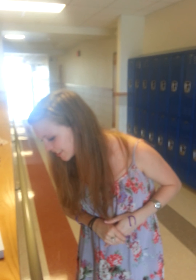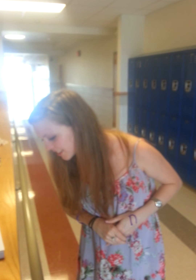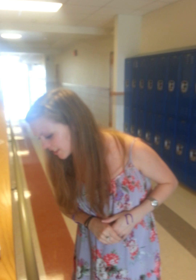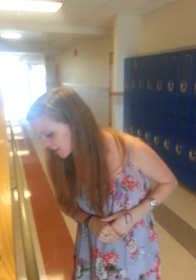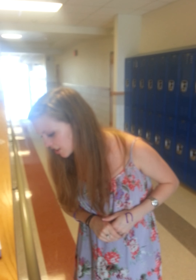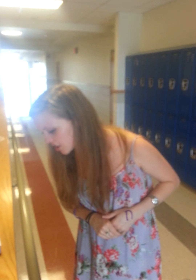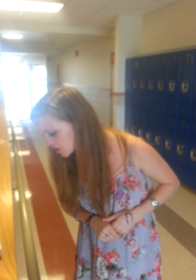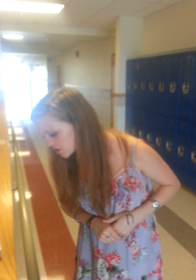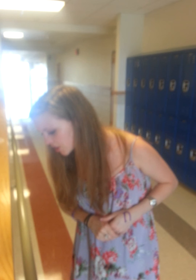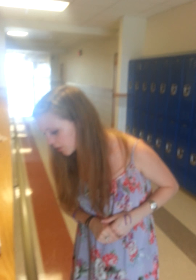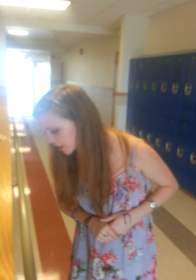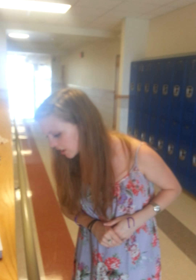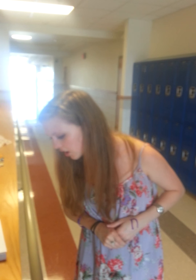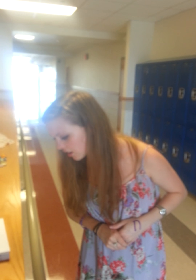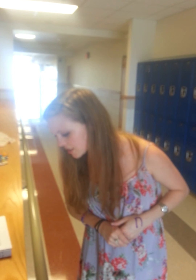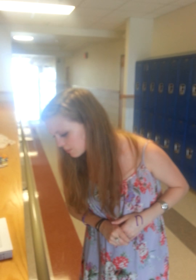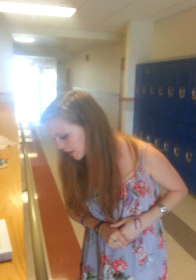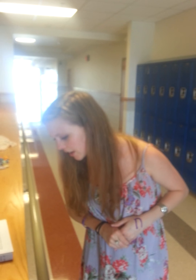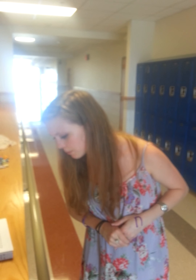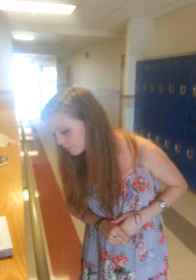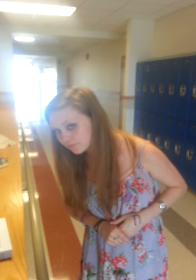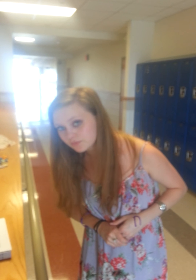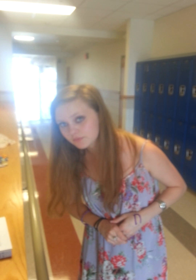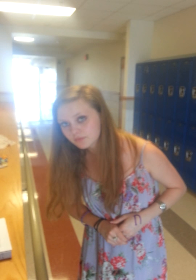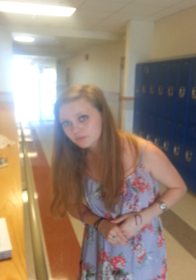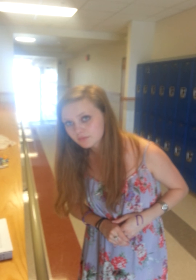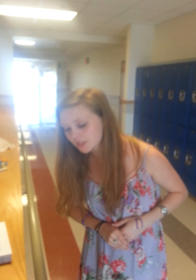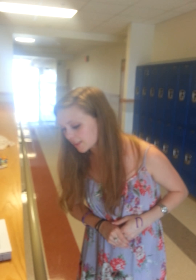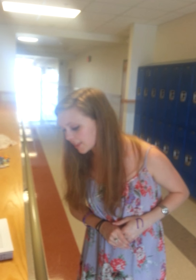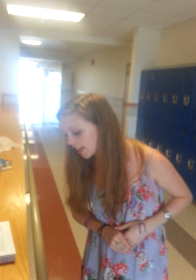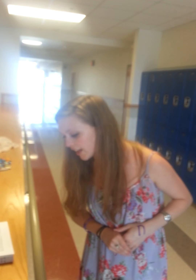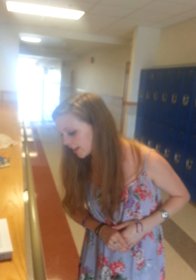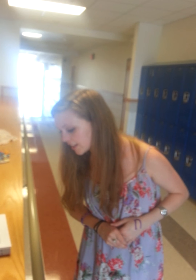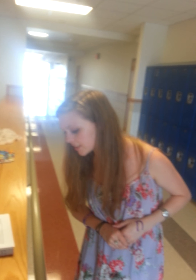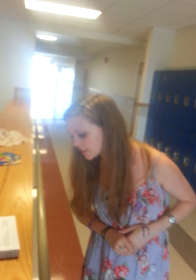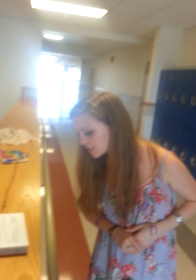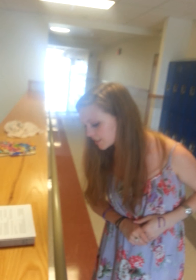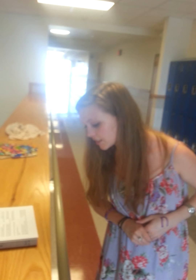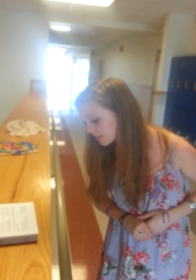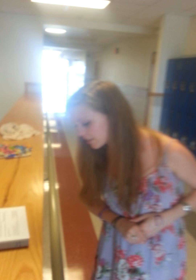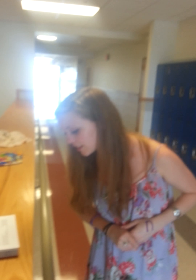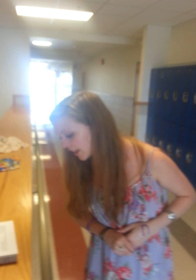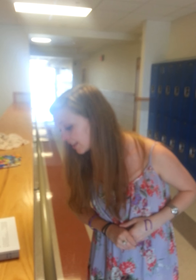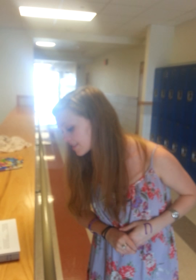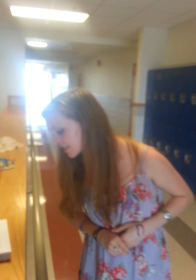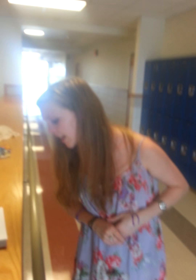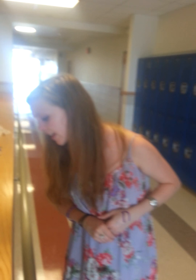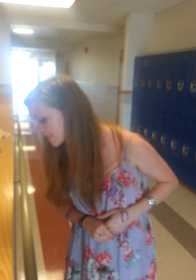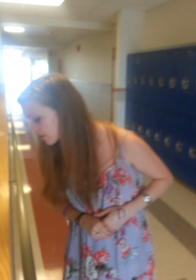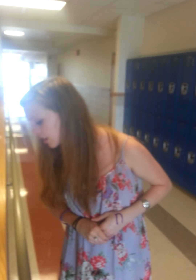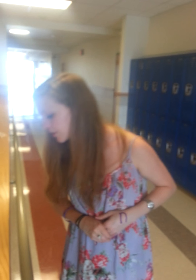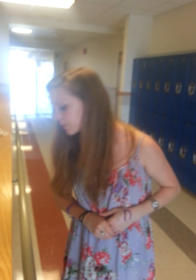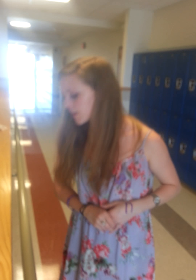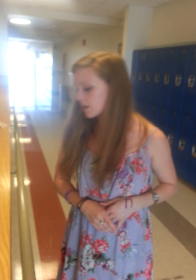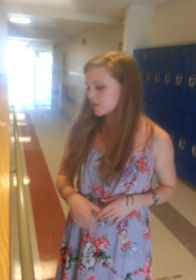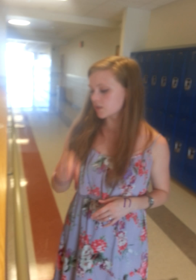18%. So he calls me up, like, and he's like, I still love you. So